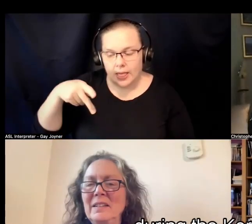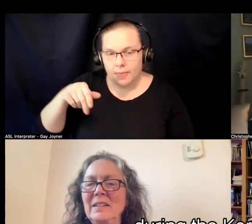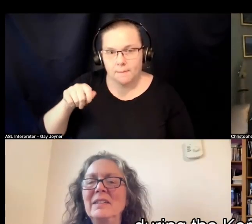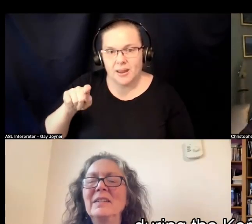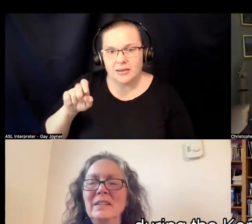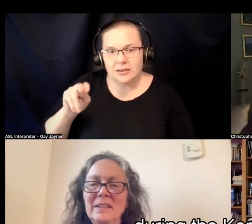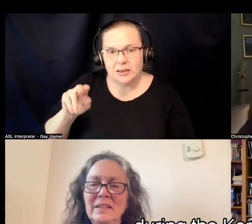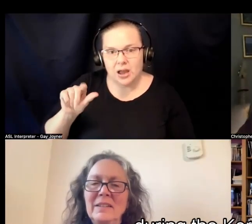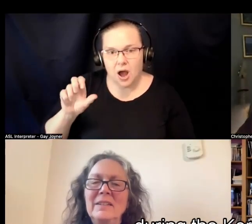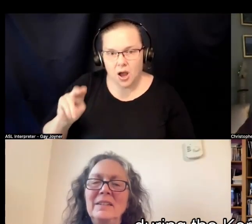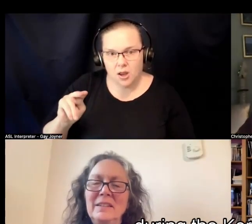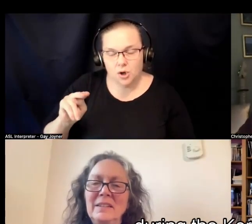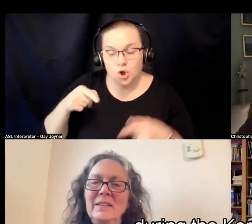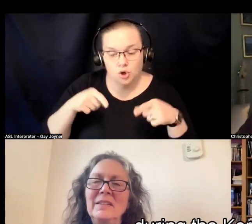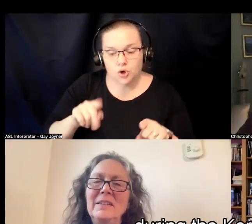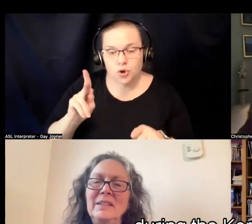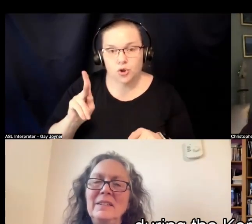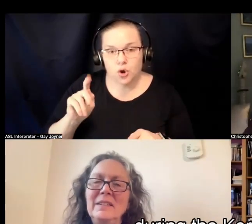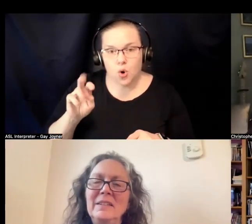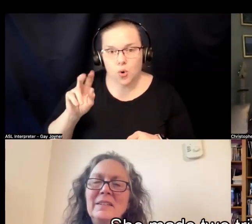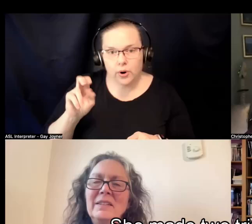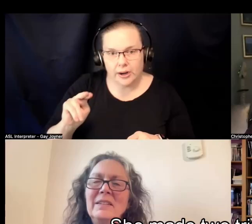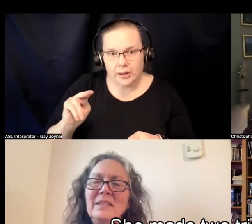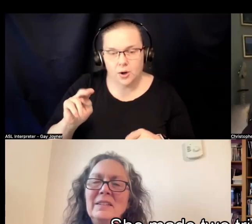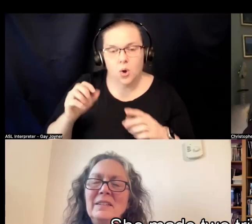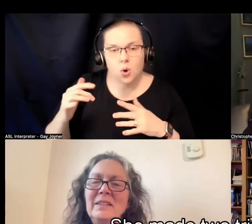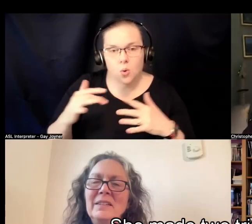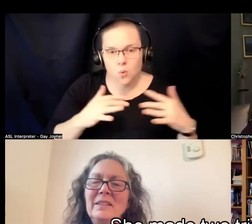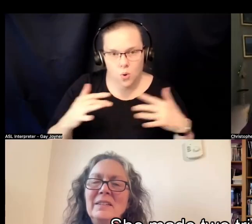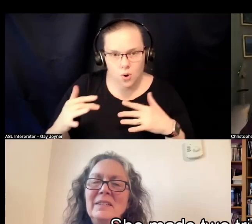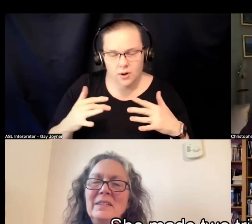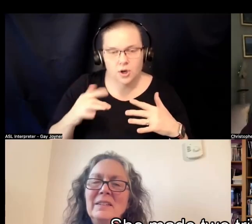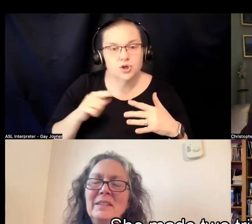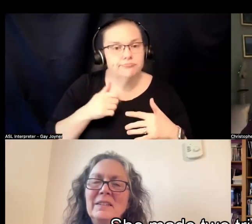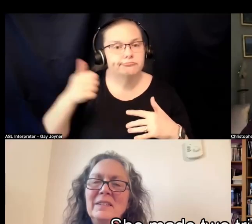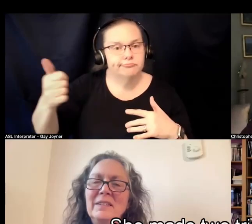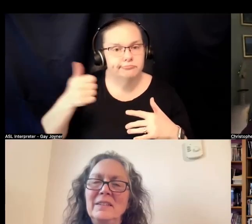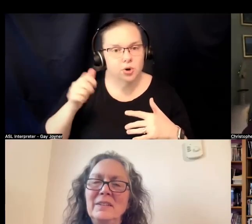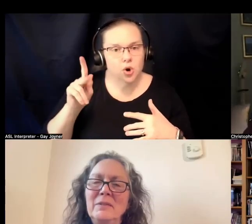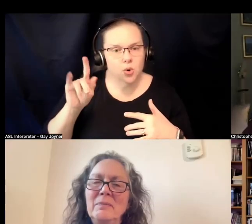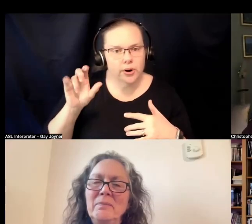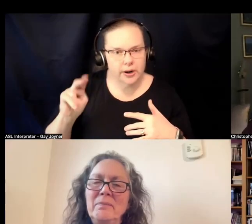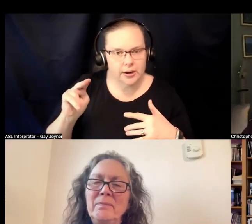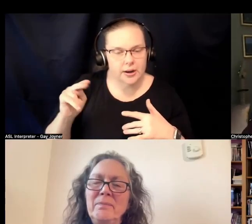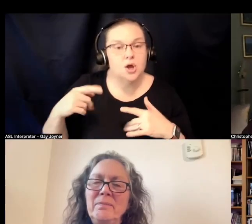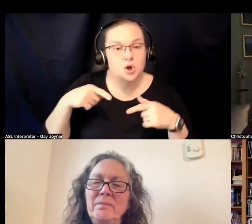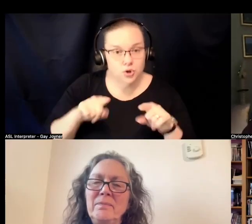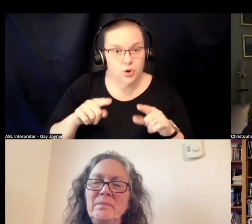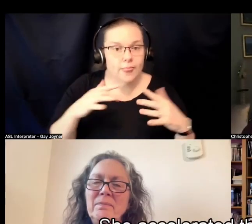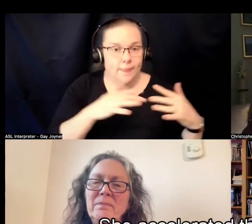Korean War with tremendous success. She made 2 trips to Korea in the battle zone.